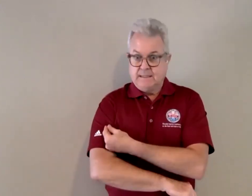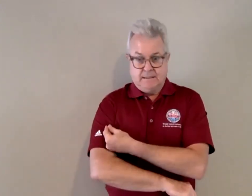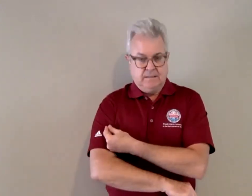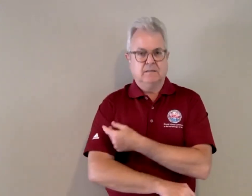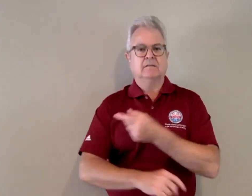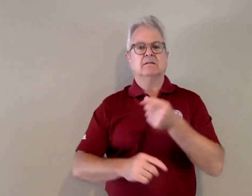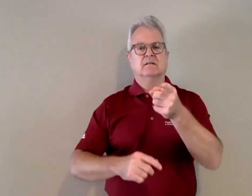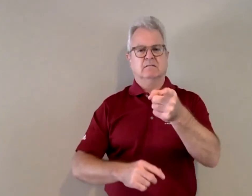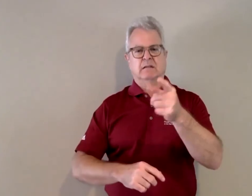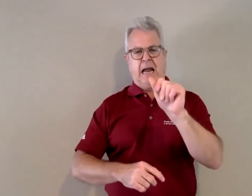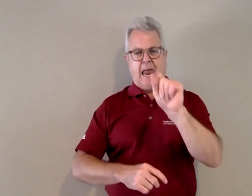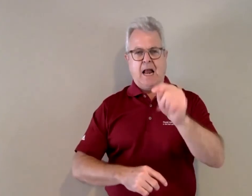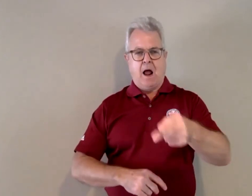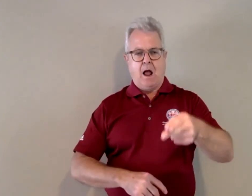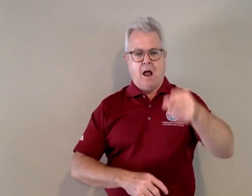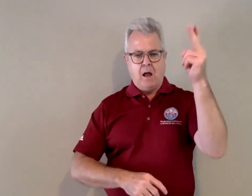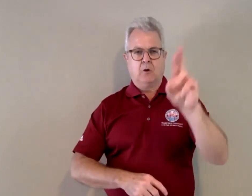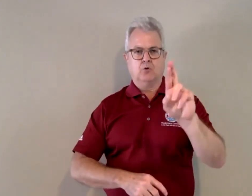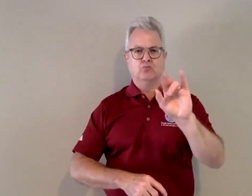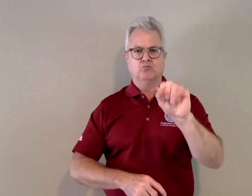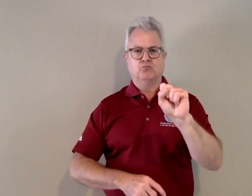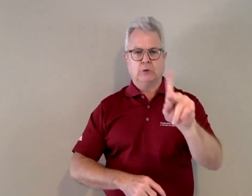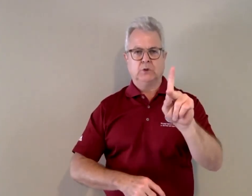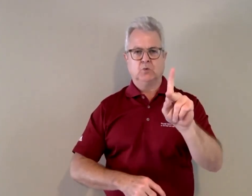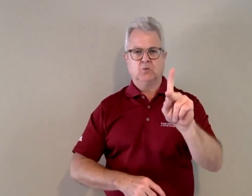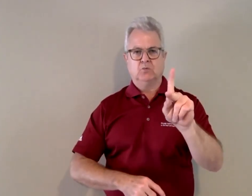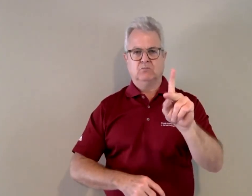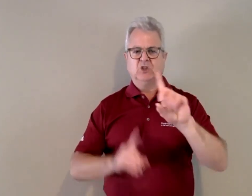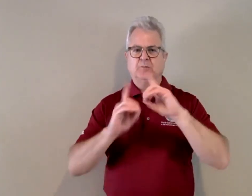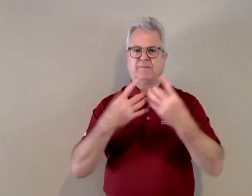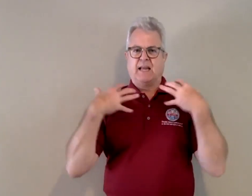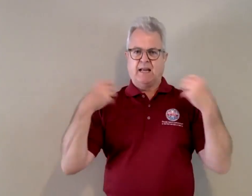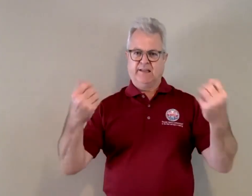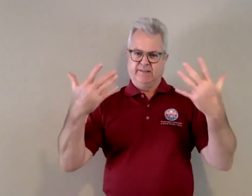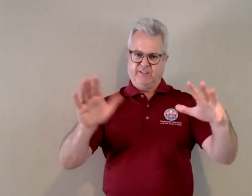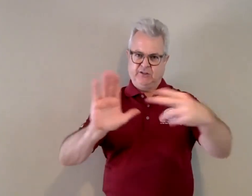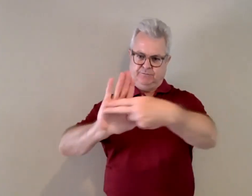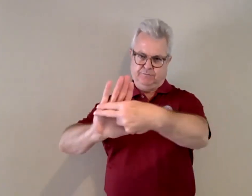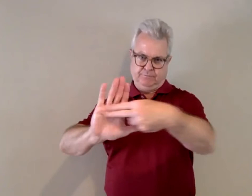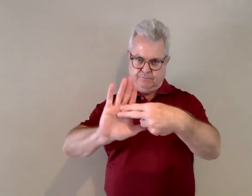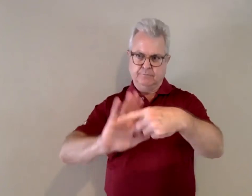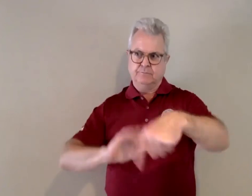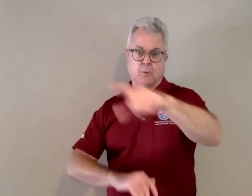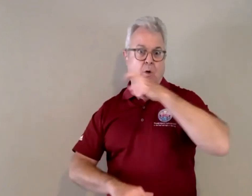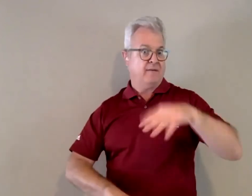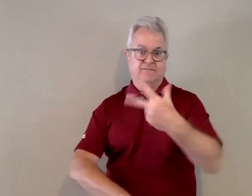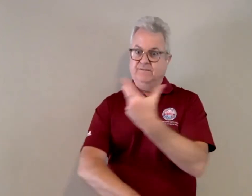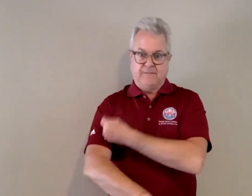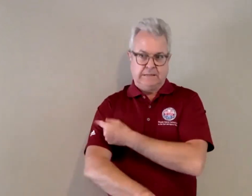If you are not yet vaccinated, you are at higher risk. The Department of Health has already